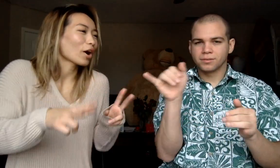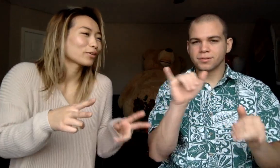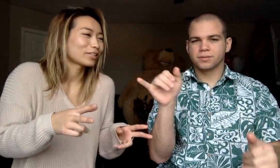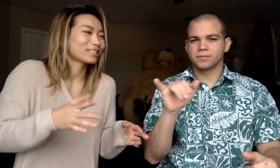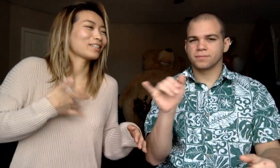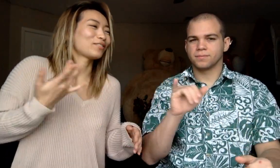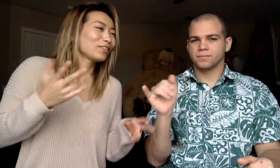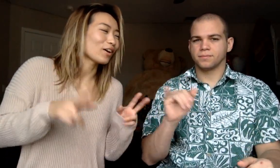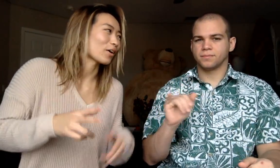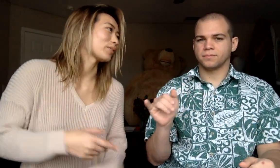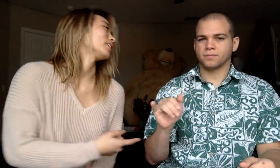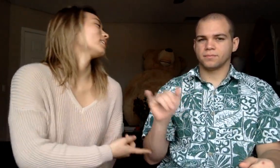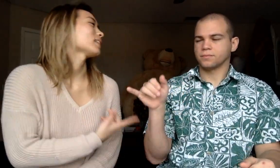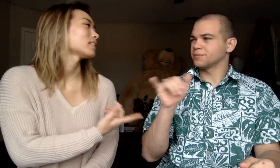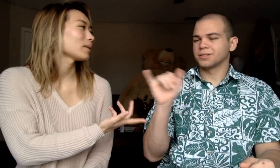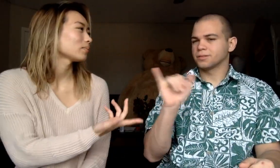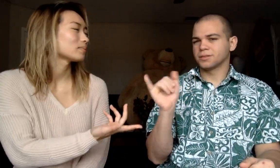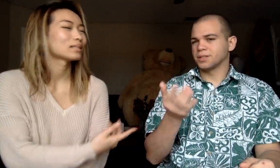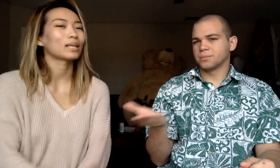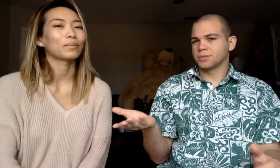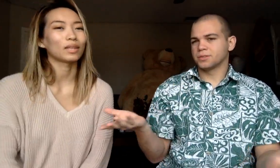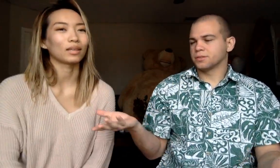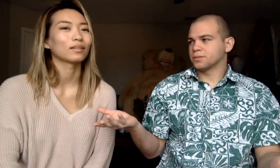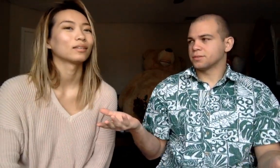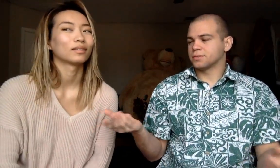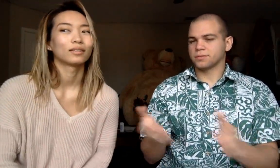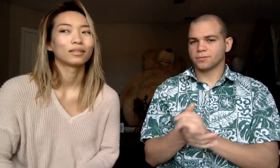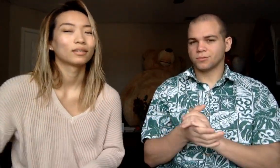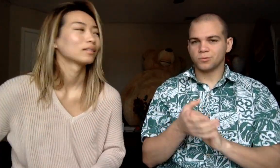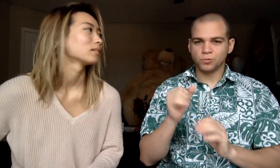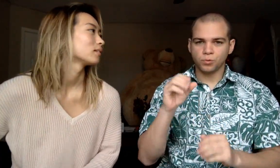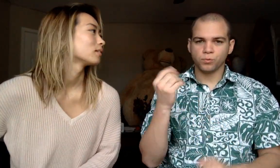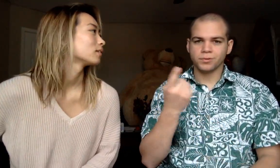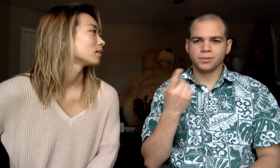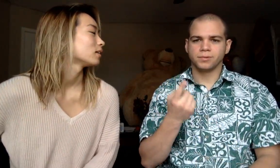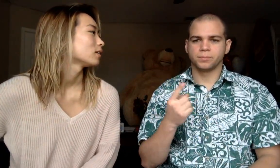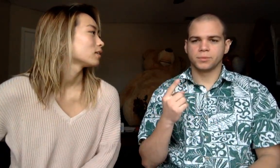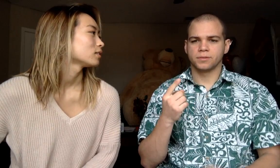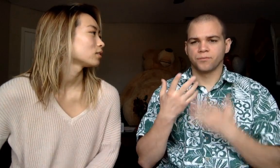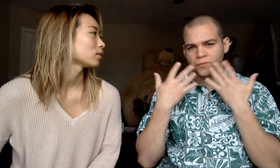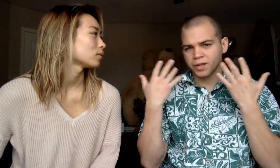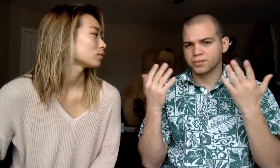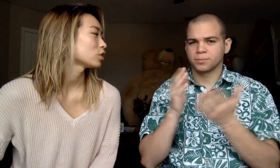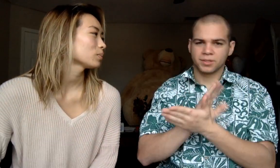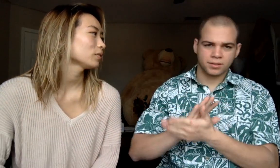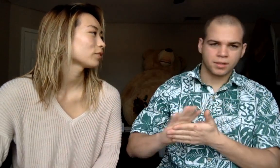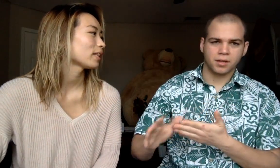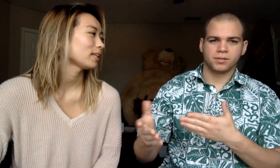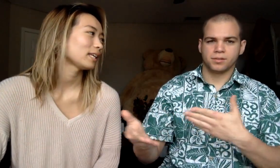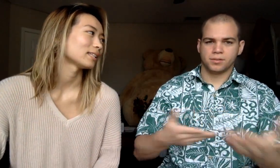it's gonna feel awkward. So same thing. So just be friendly, nice.